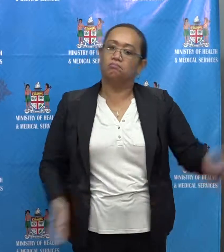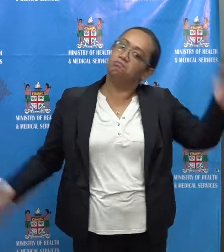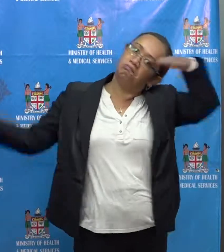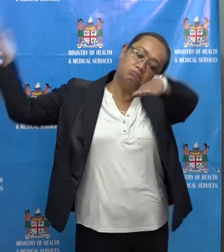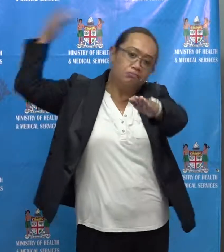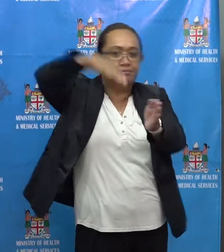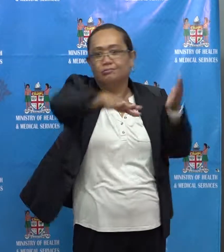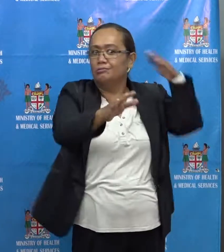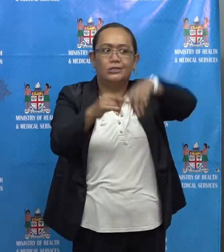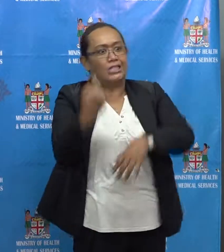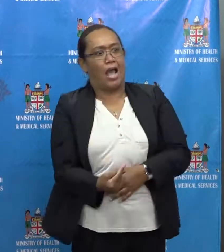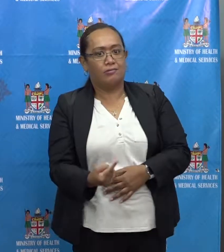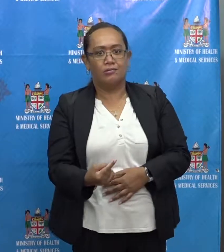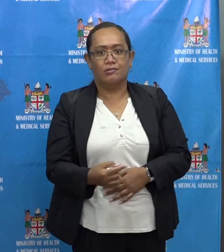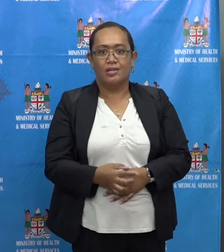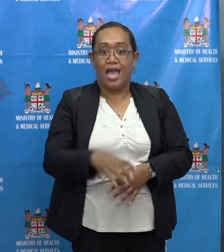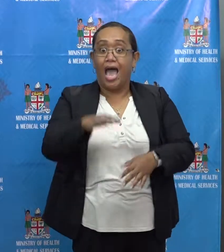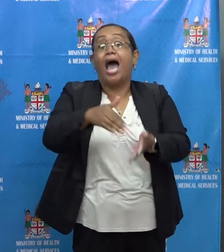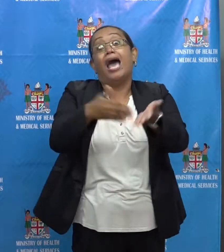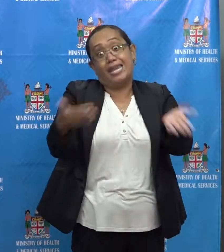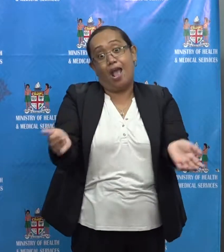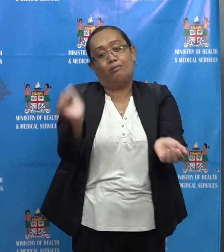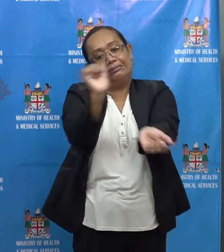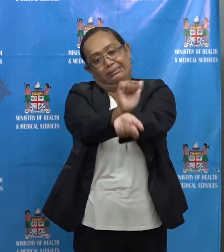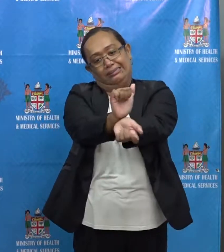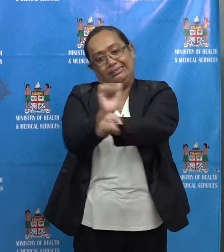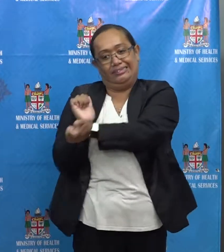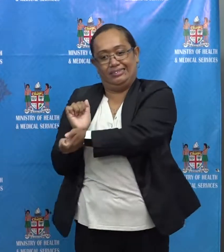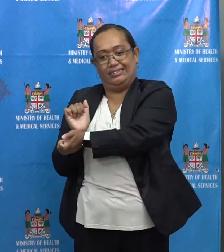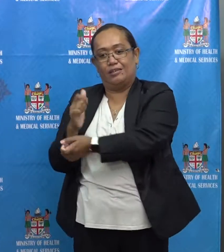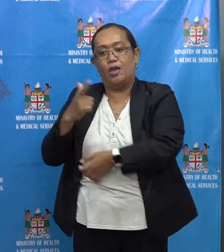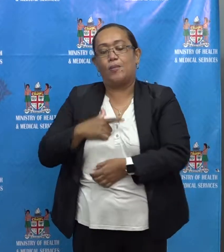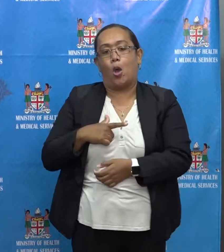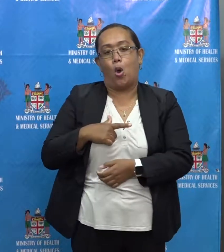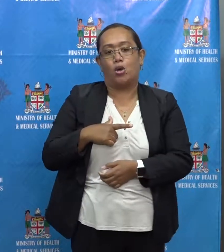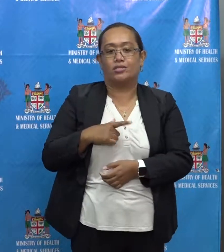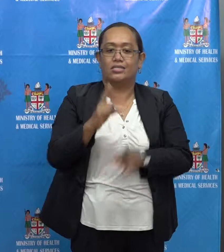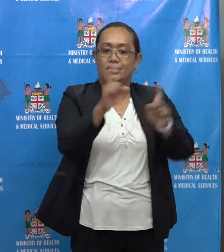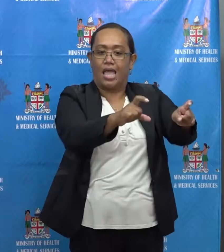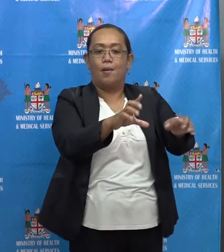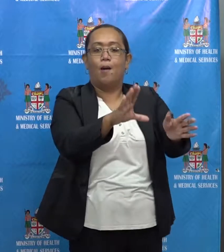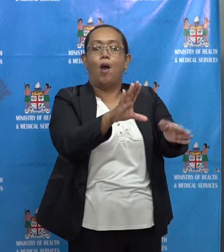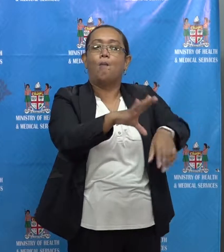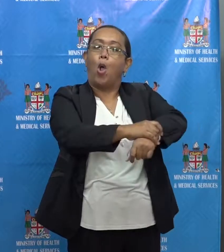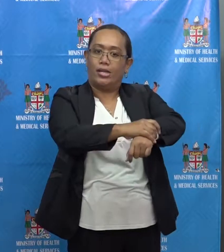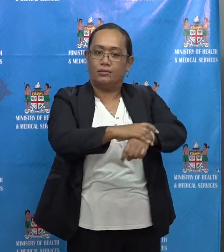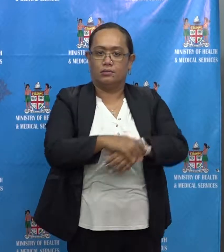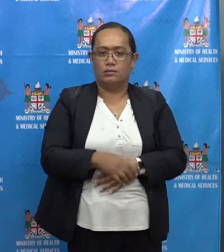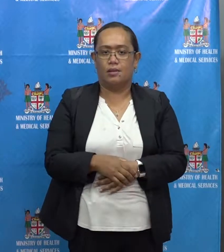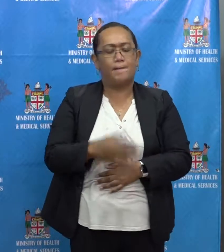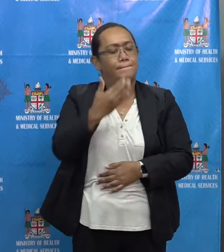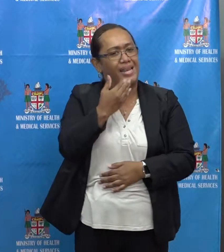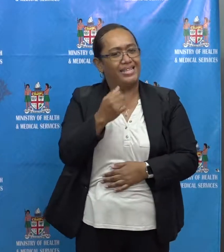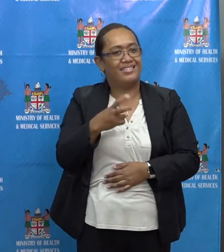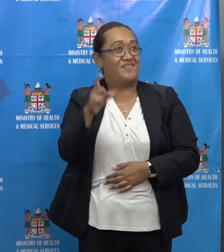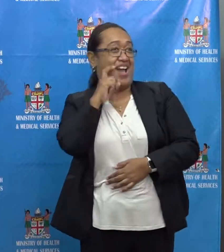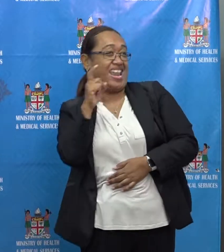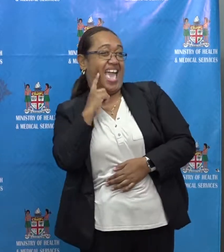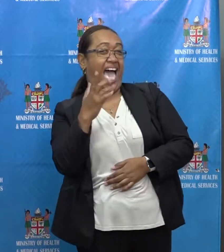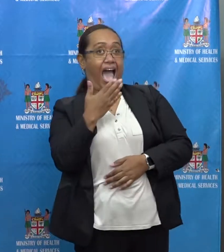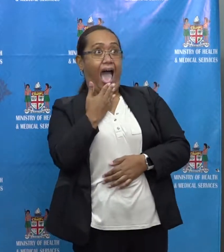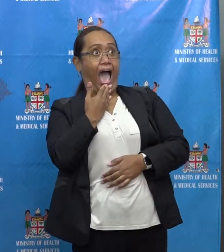He's with the police now. He won't be swimming for the next 14 days until he's cleared from the screening zone. Some of you might find this a bit funny,